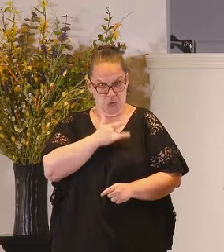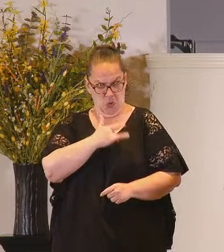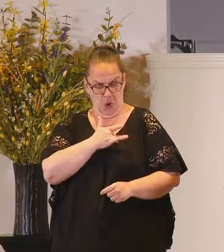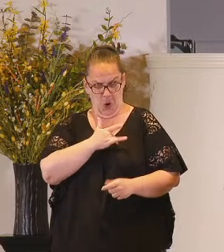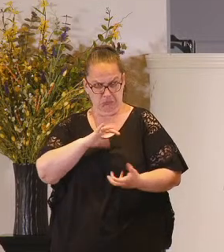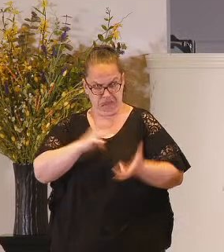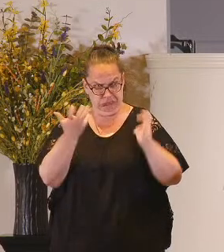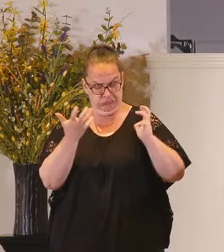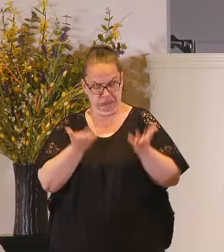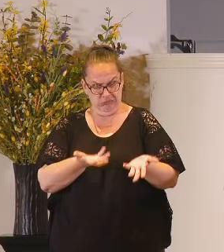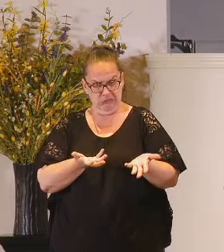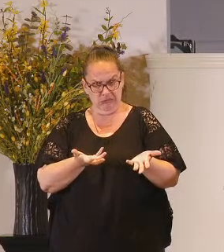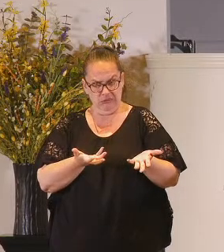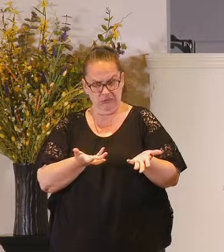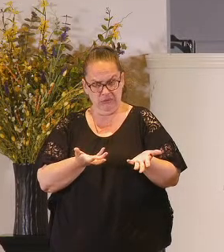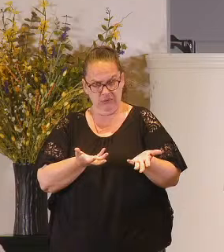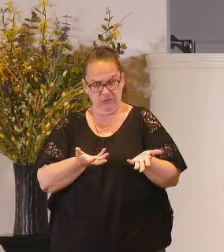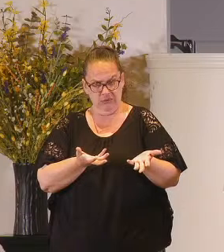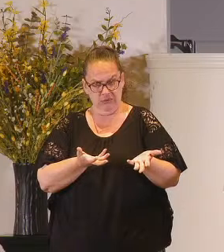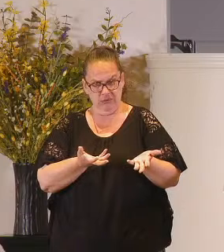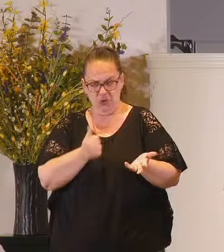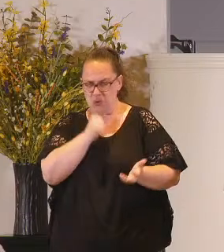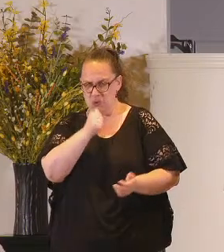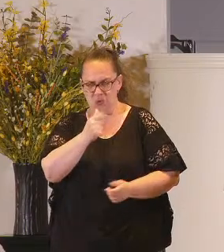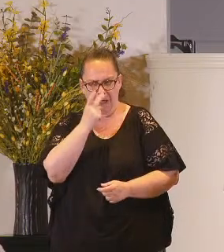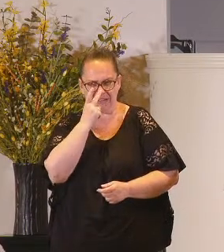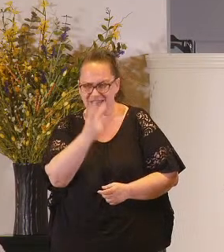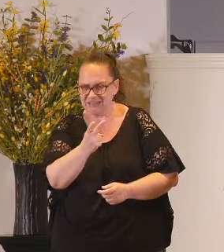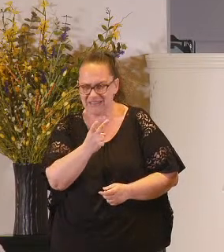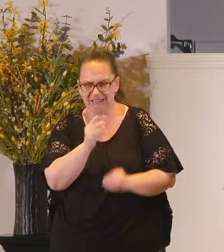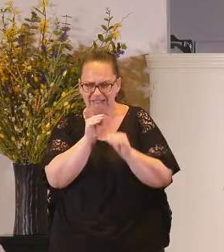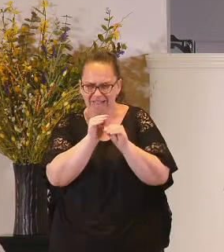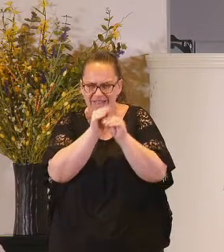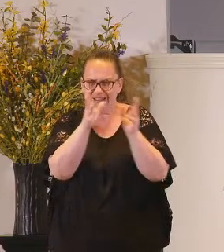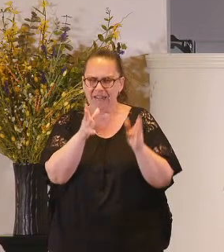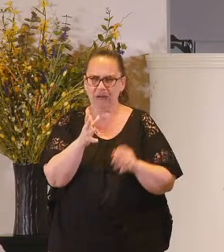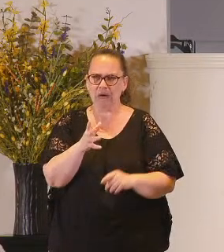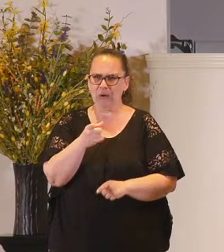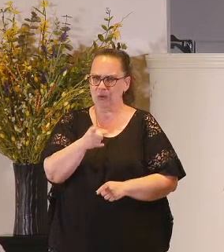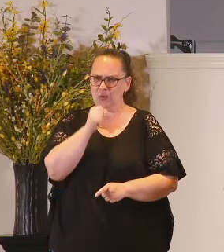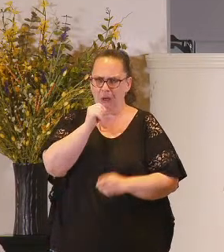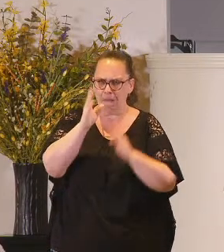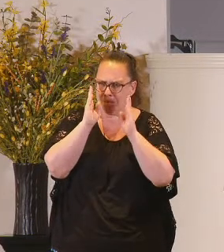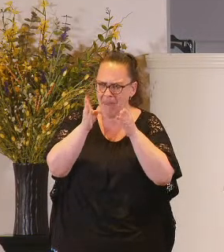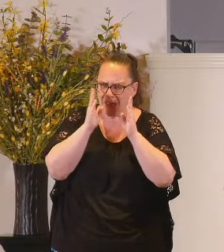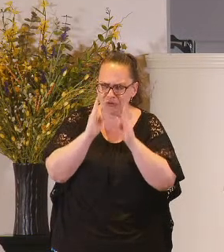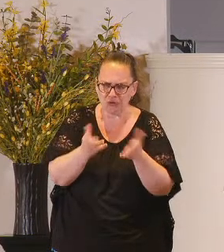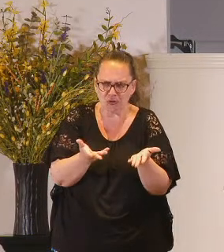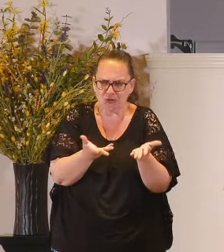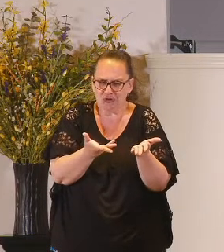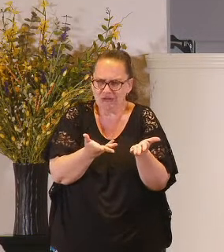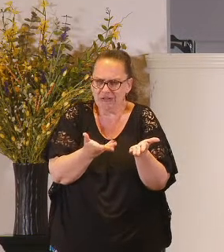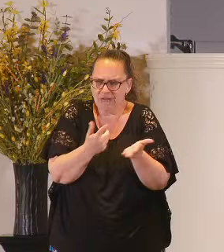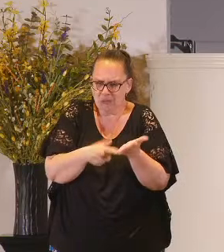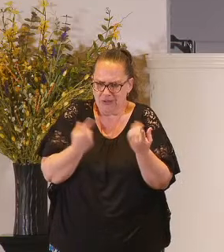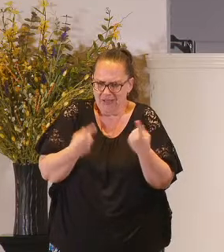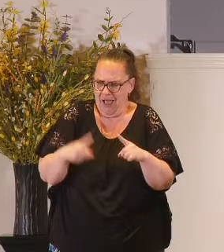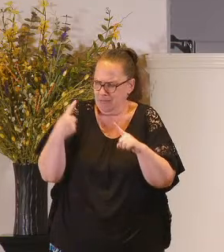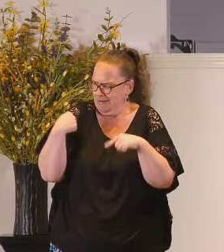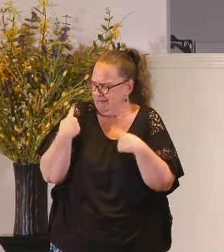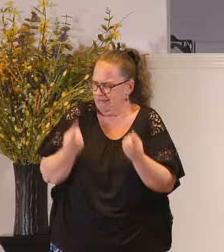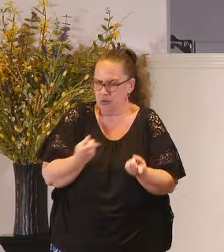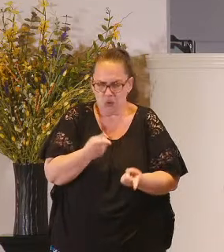hardened? Having eyes, do you not see? And having ears, do you not hear? And do you